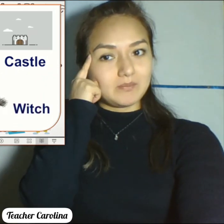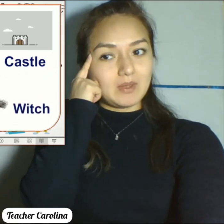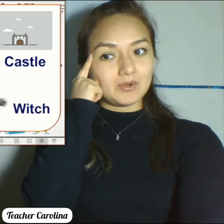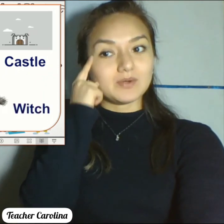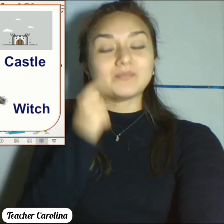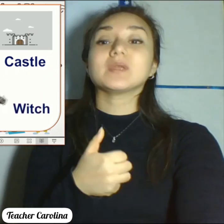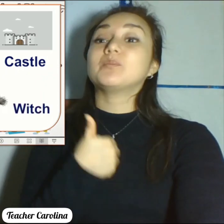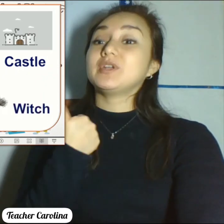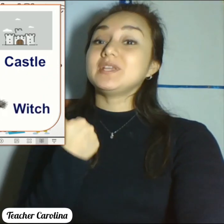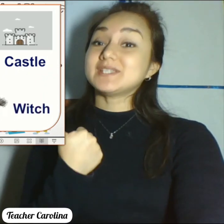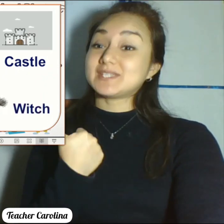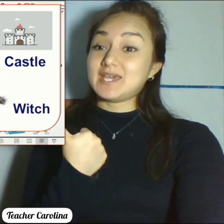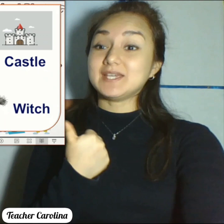remember, princess,